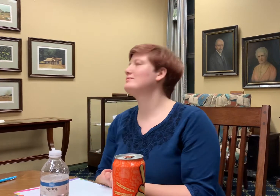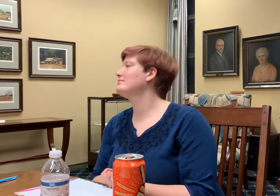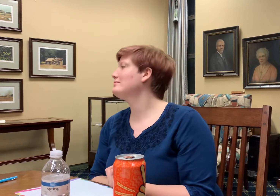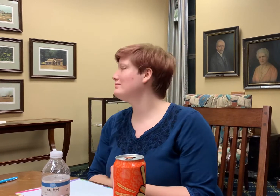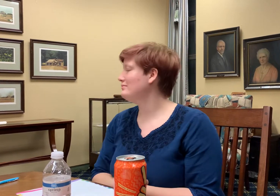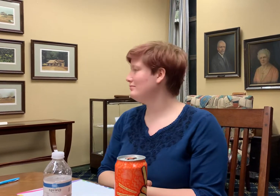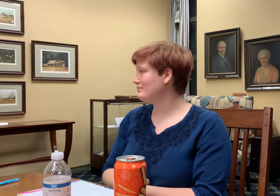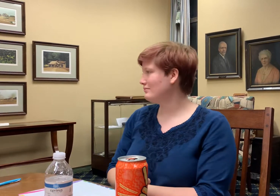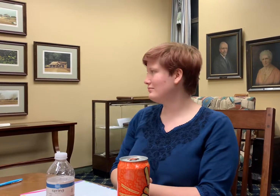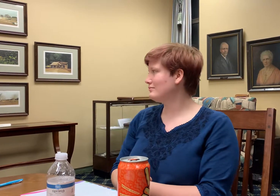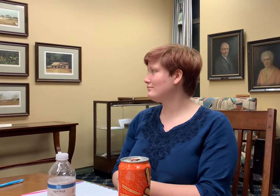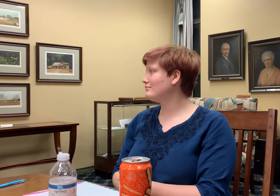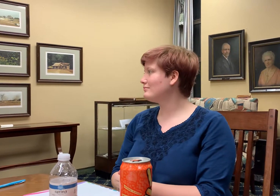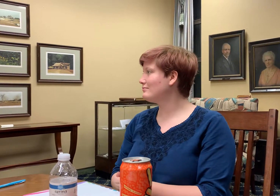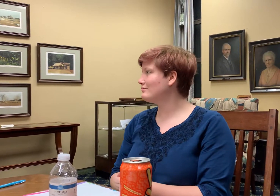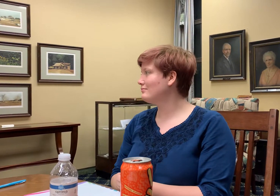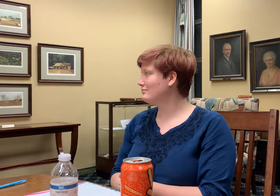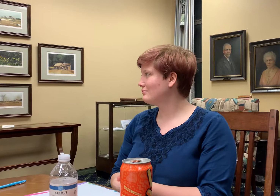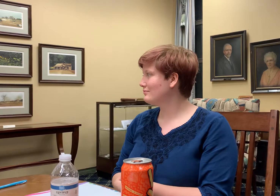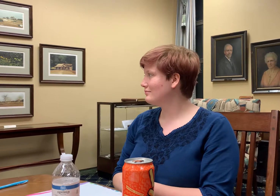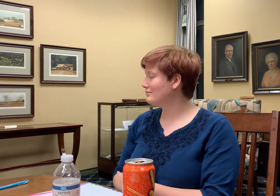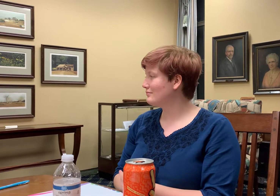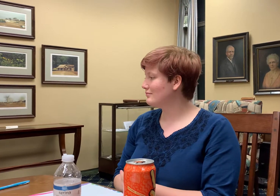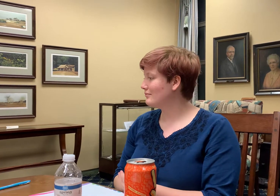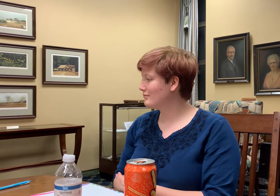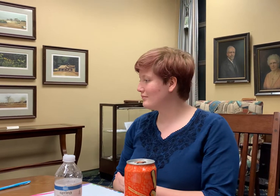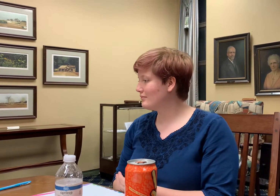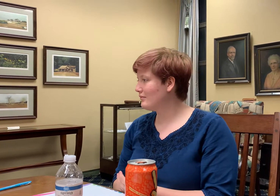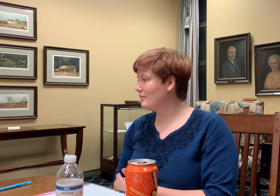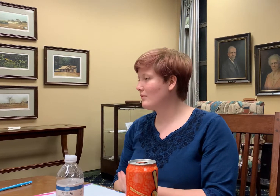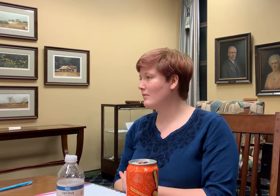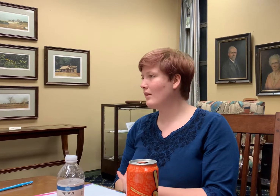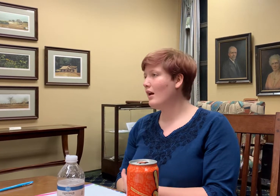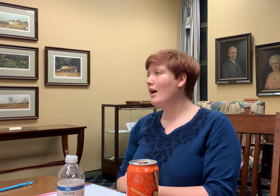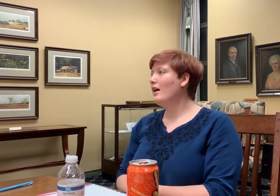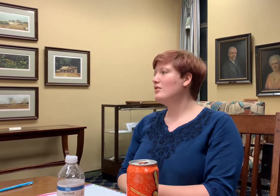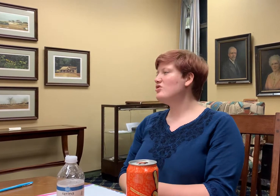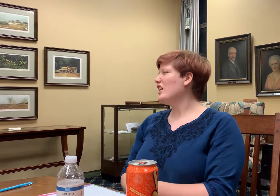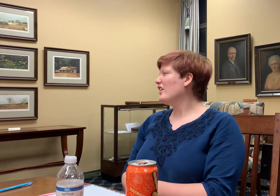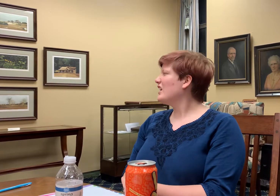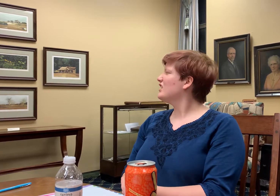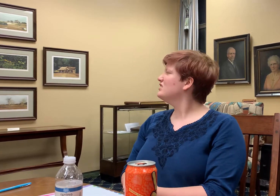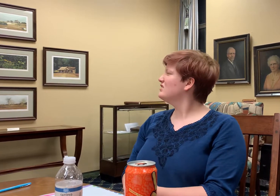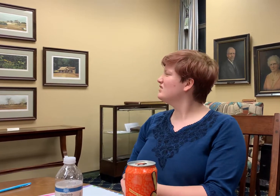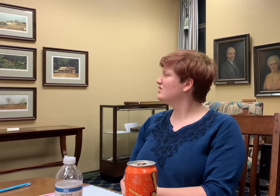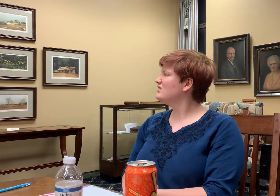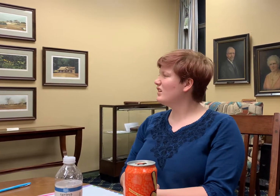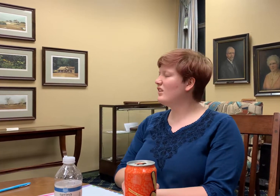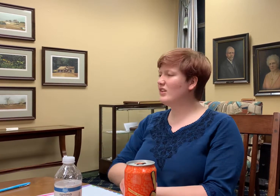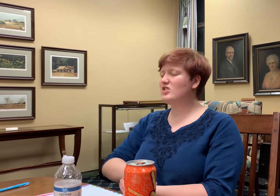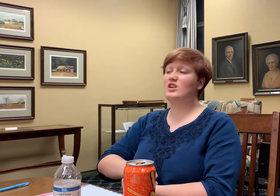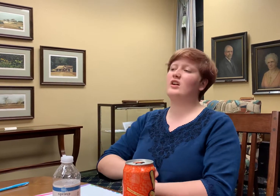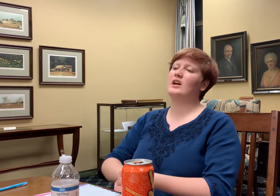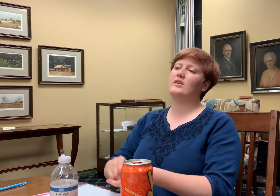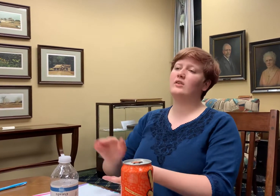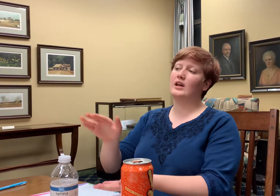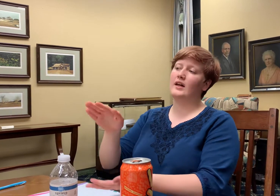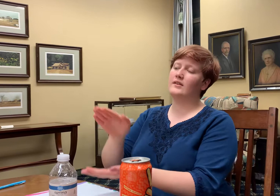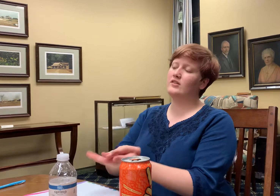as a generic term or like as a building specifically? Or... Generic. It's very generic. So yeah, this is just kind